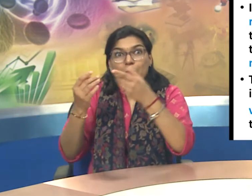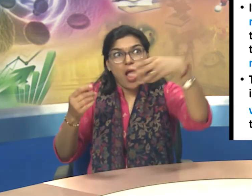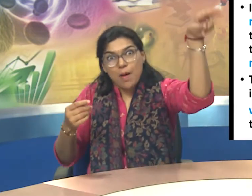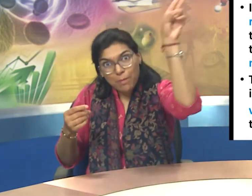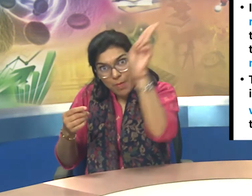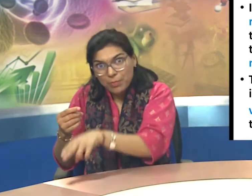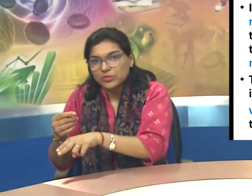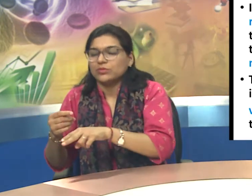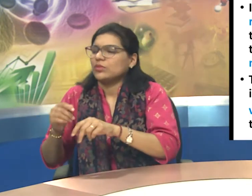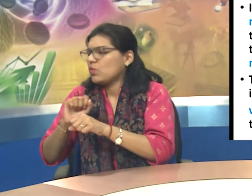through computer memory.